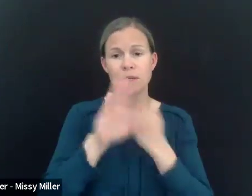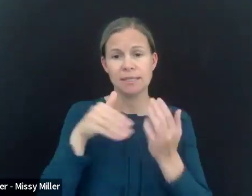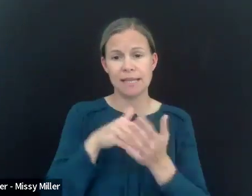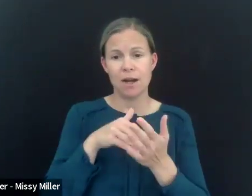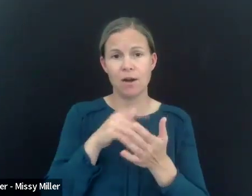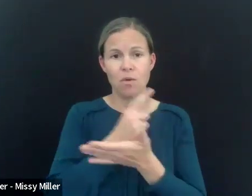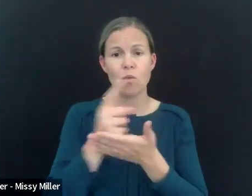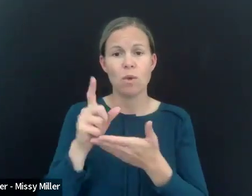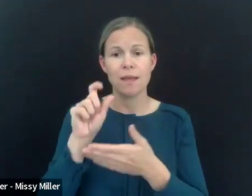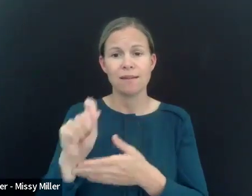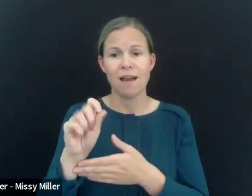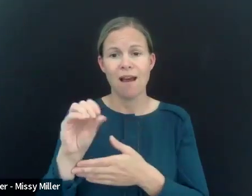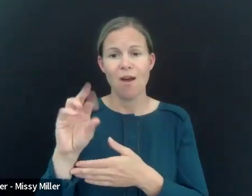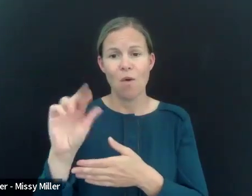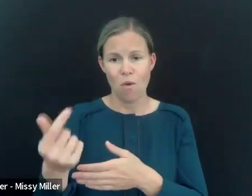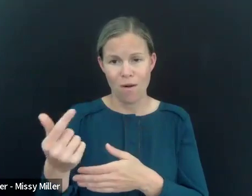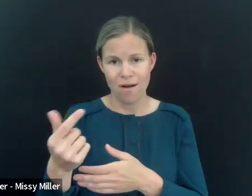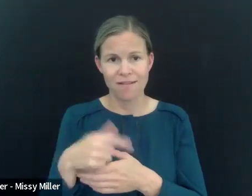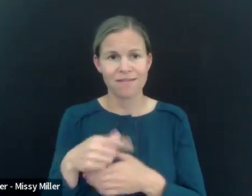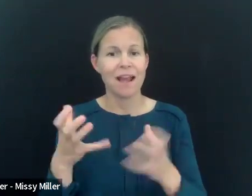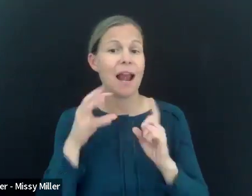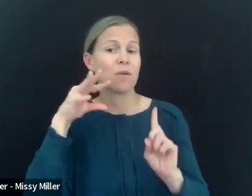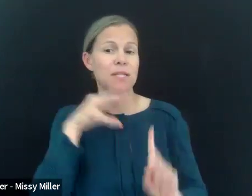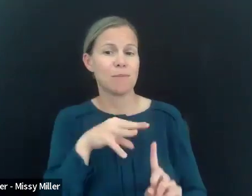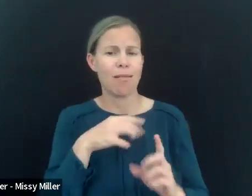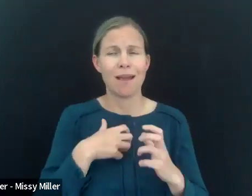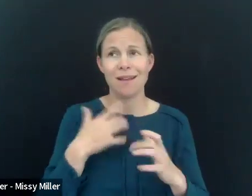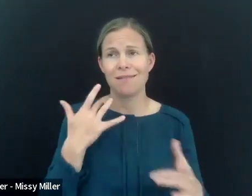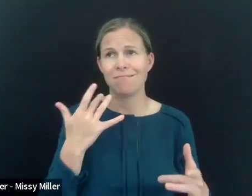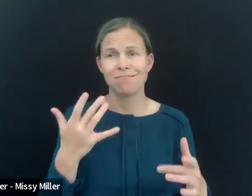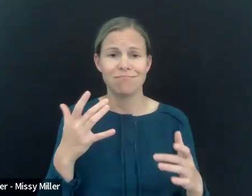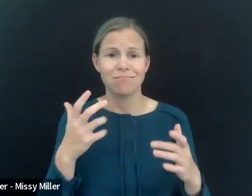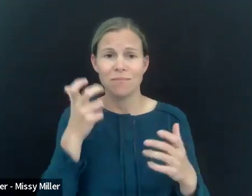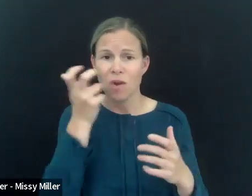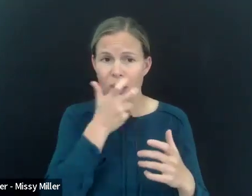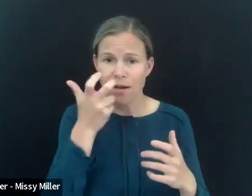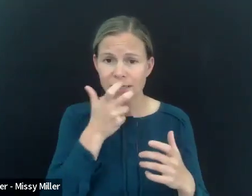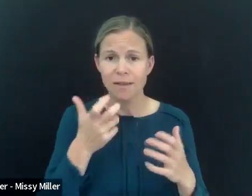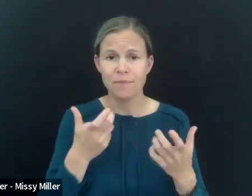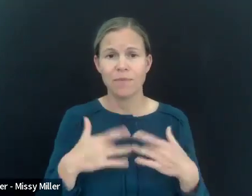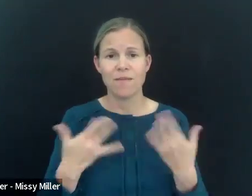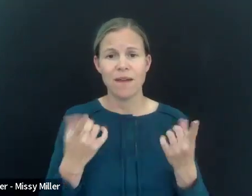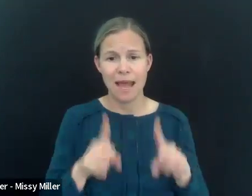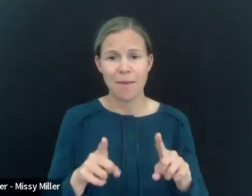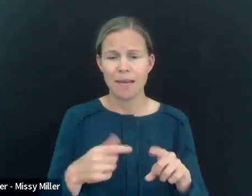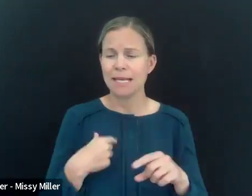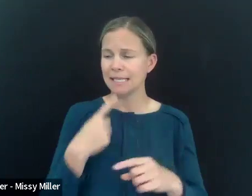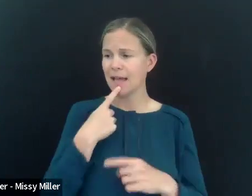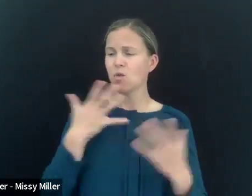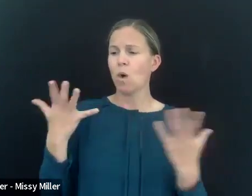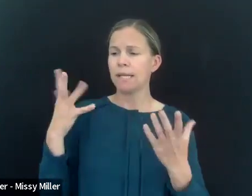I want to spotlight a fabulous event happening tomorrow with the Southern Birth Justice Network called What Does It Mean to Birth with